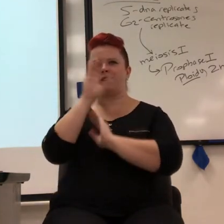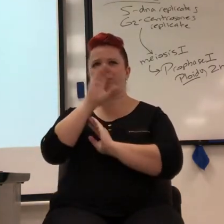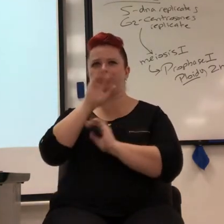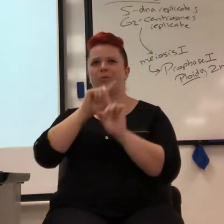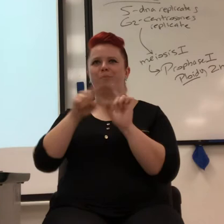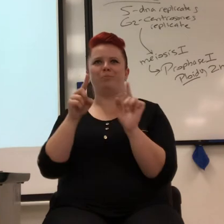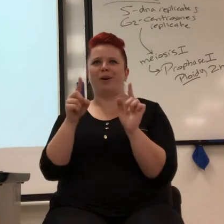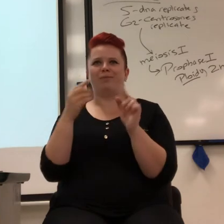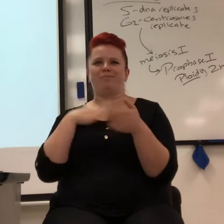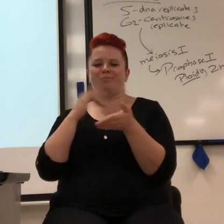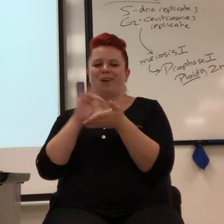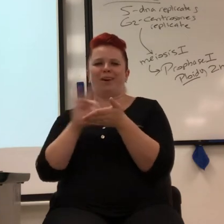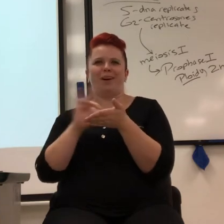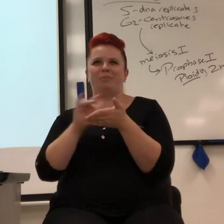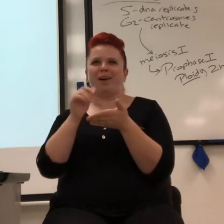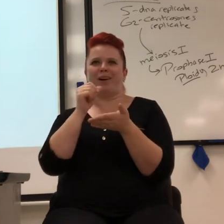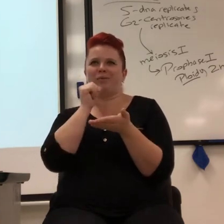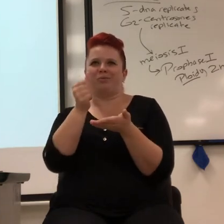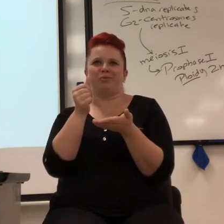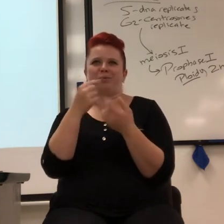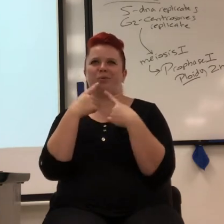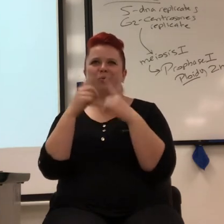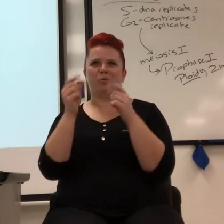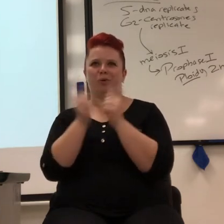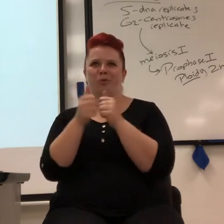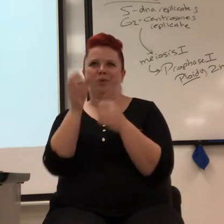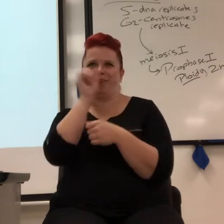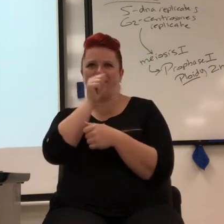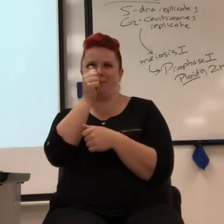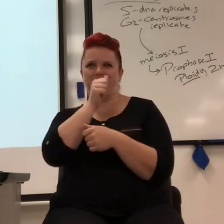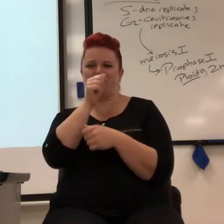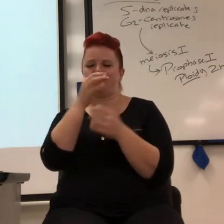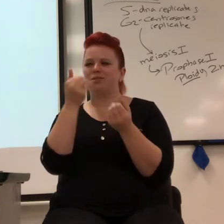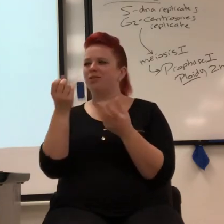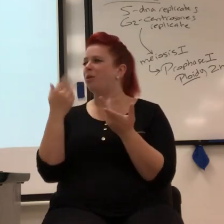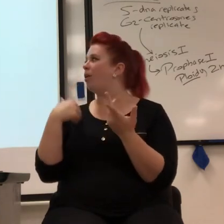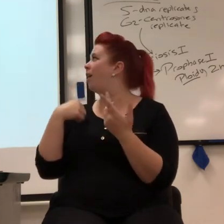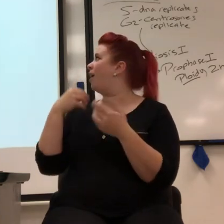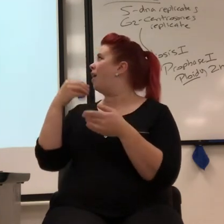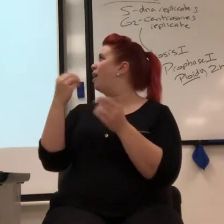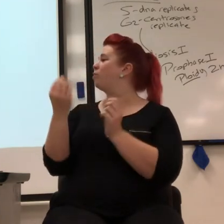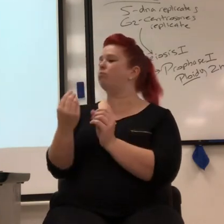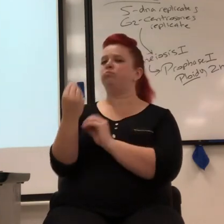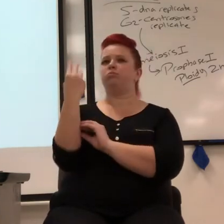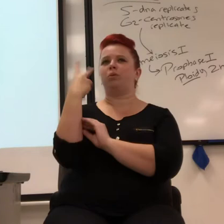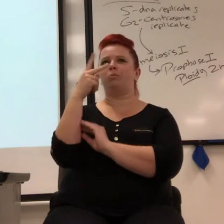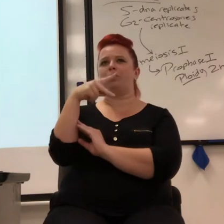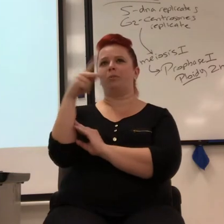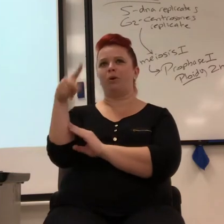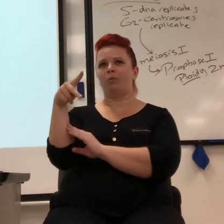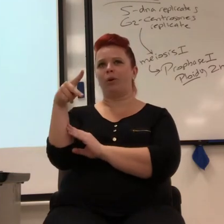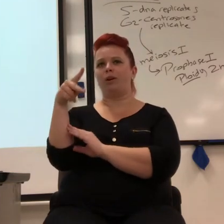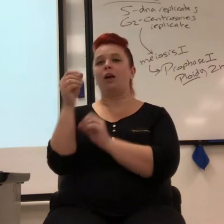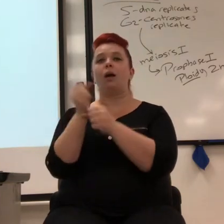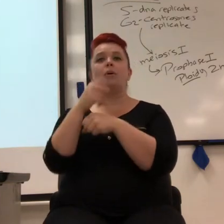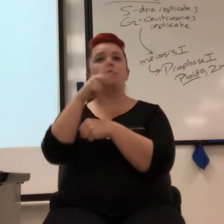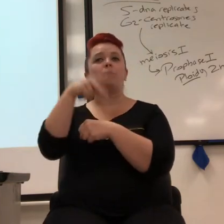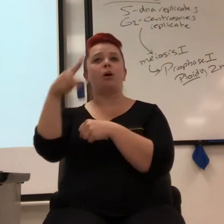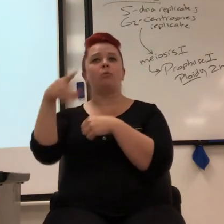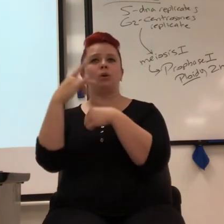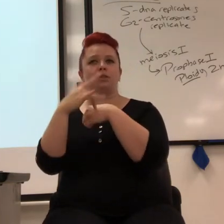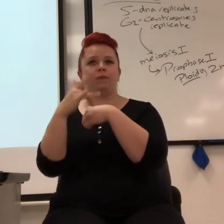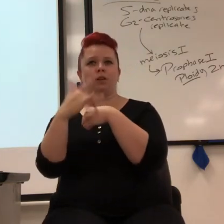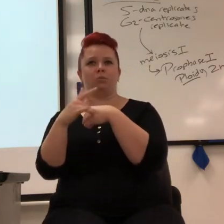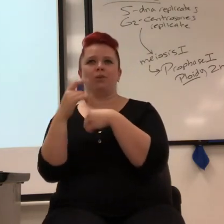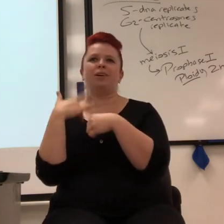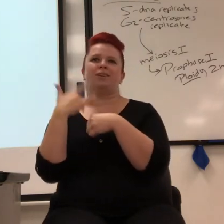play them. But what I did was I put these animations on a PowerPoint, and I made the PowerPoint available. I usually don't. I